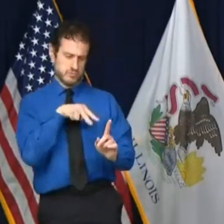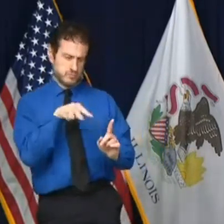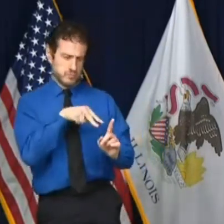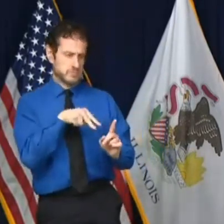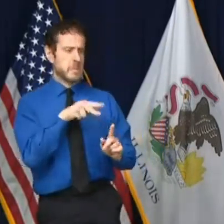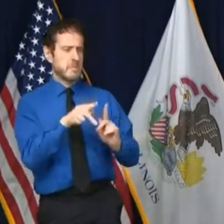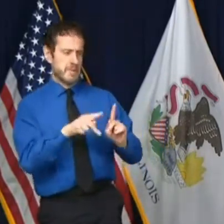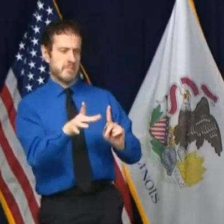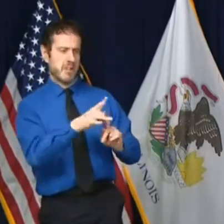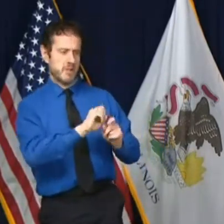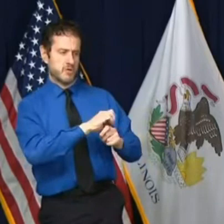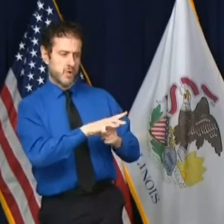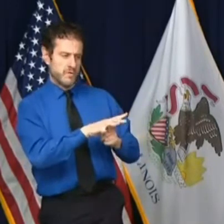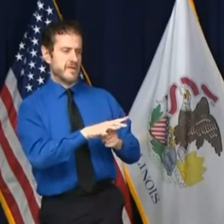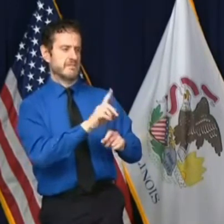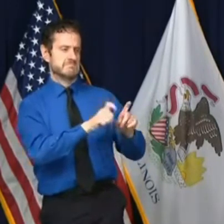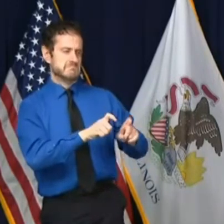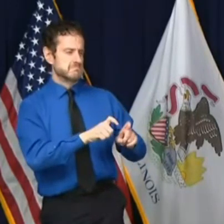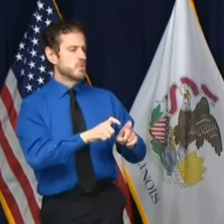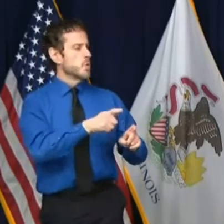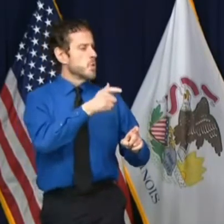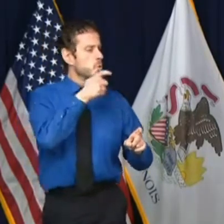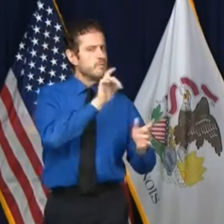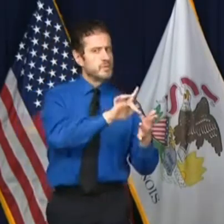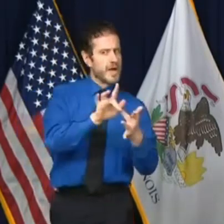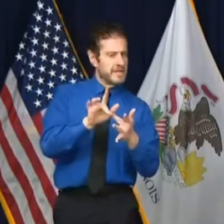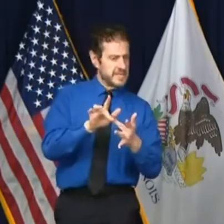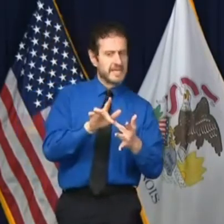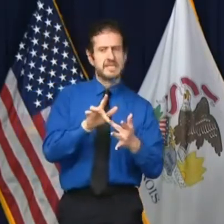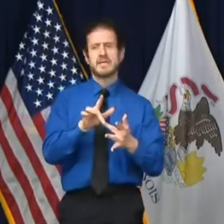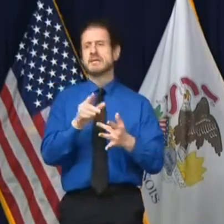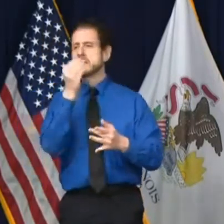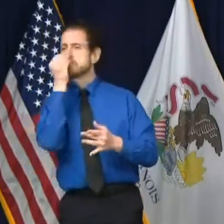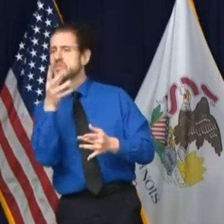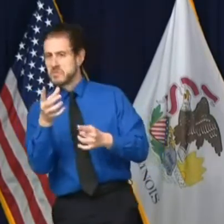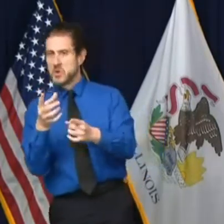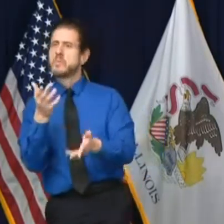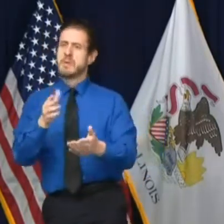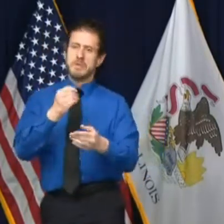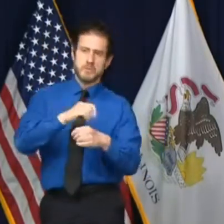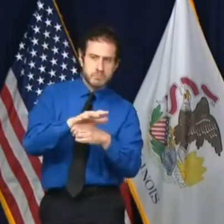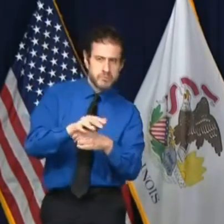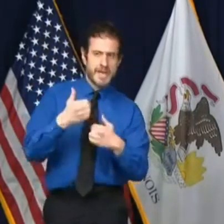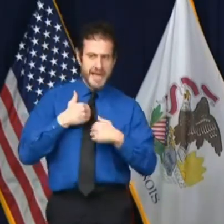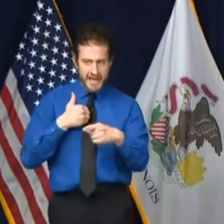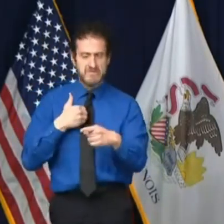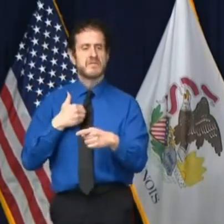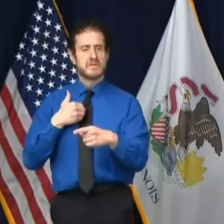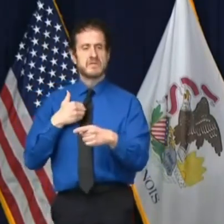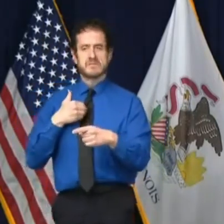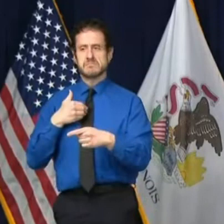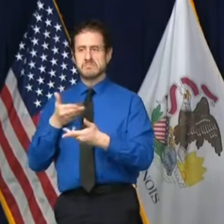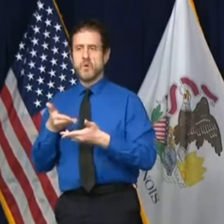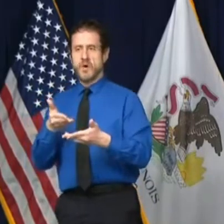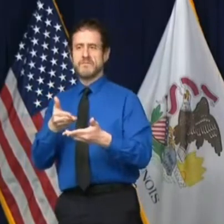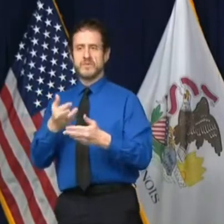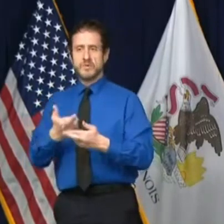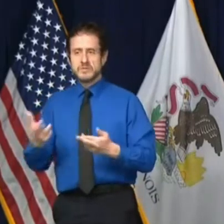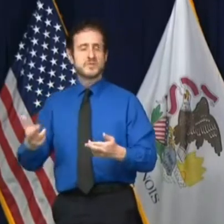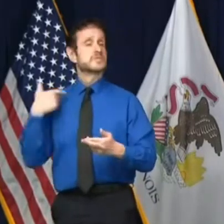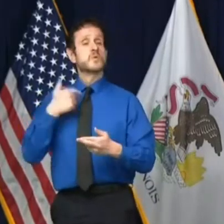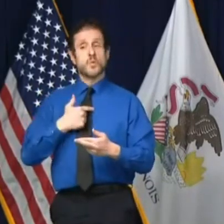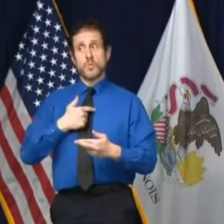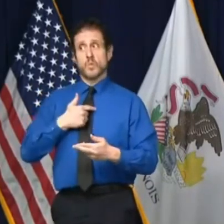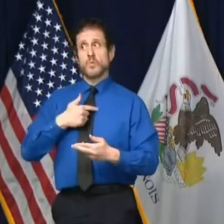for accepting those applications for contact tracers. We're very much looking forward to building up a workforce